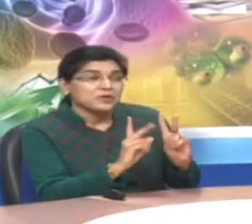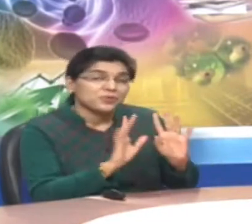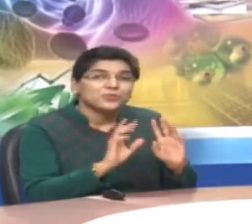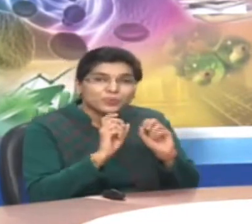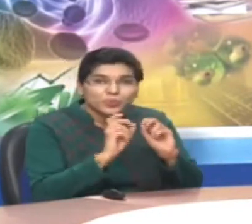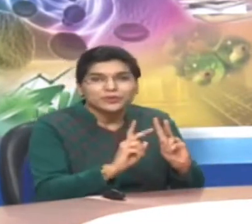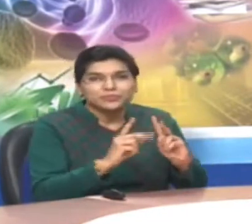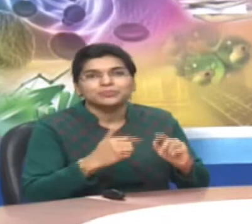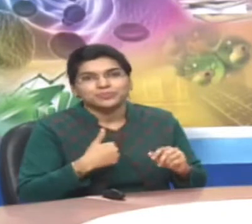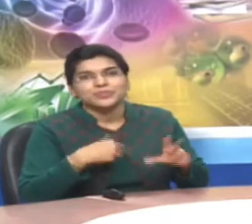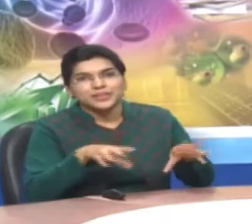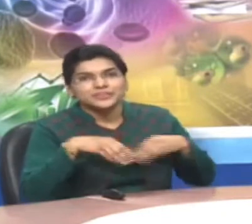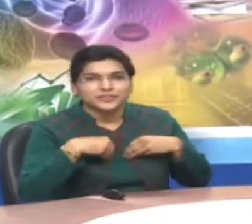of course.